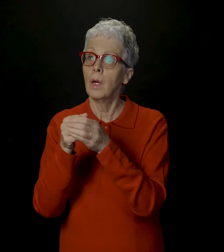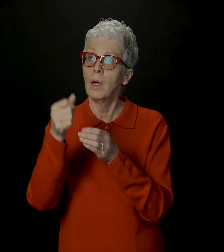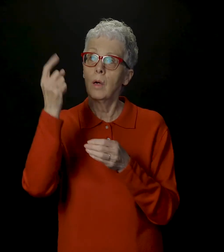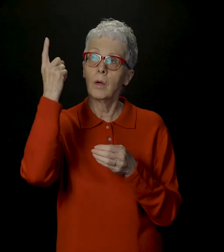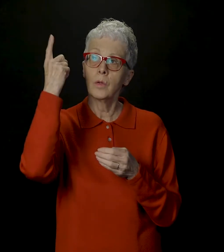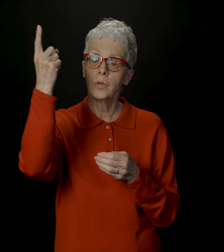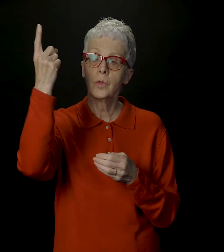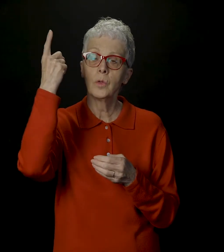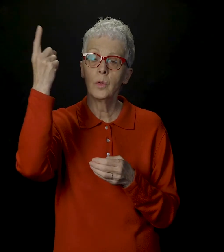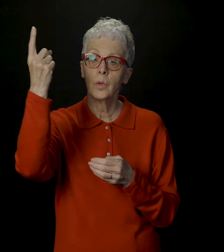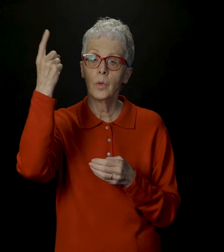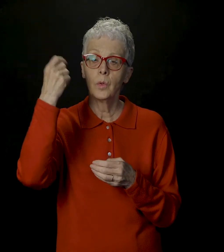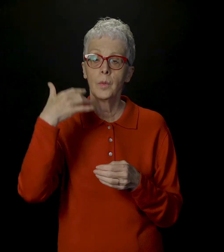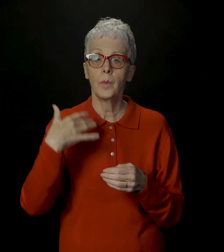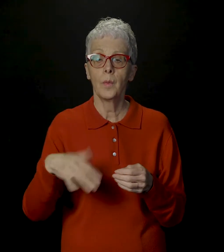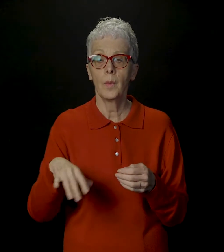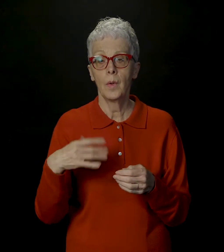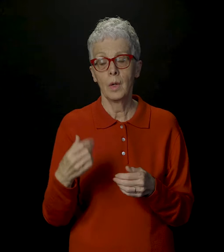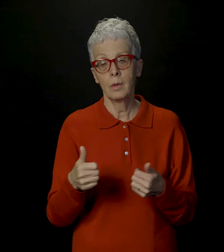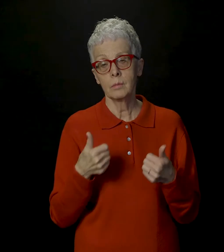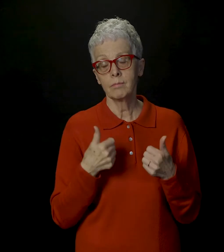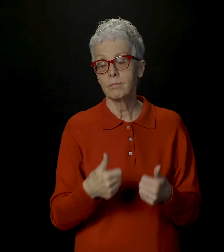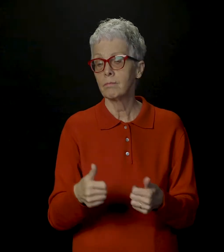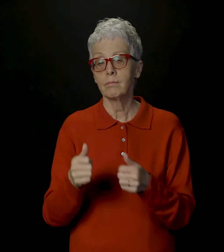Belongs to you